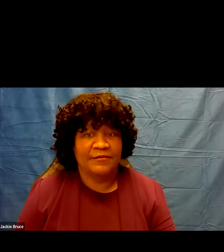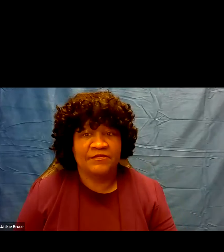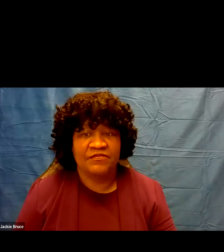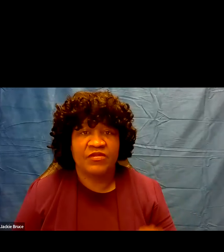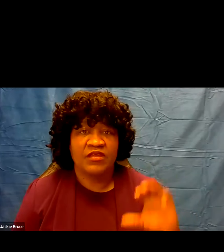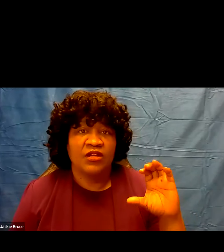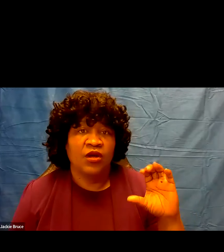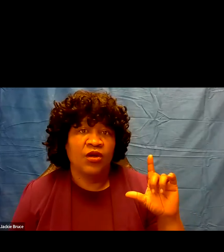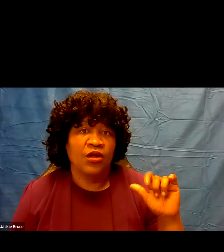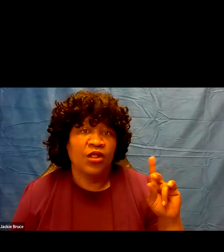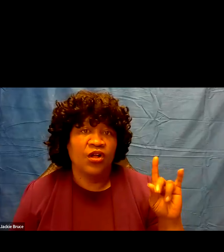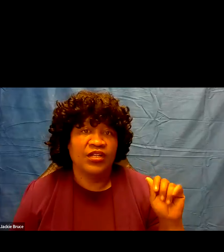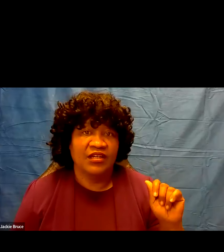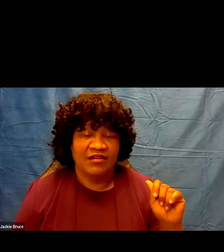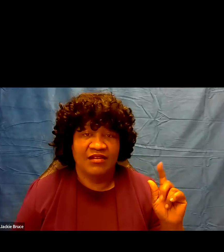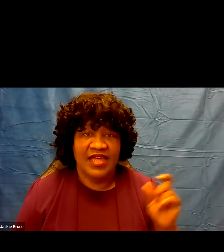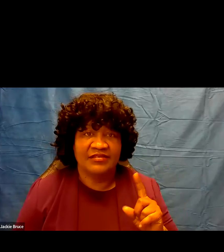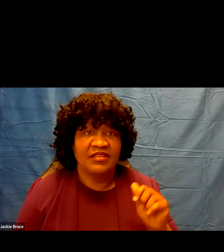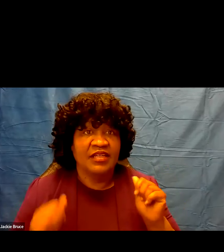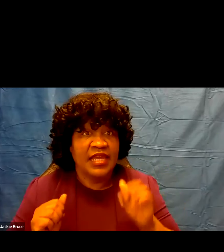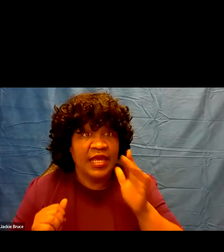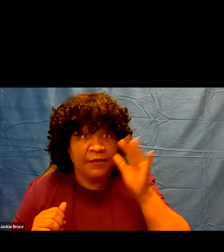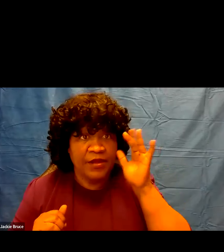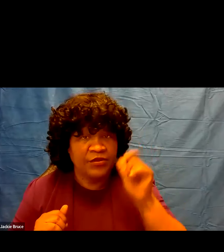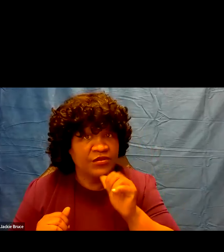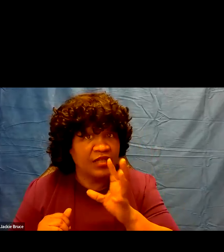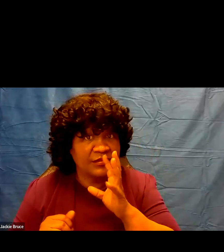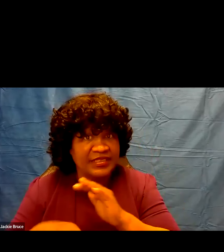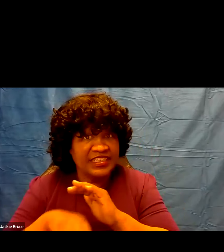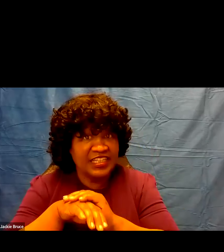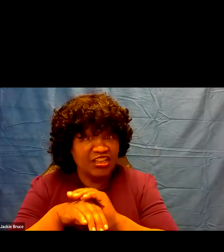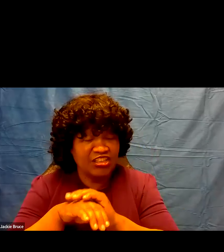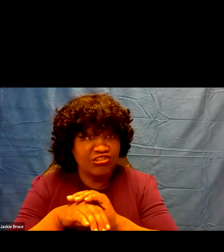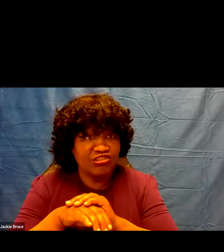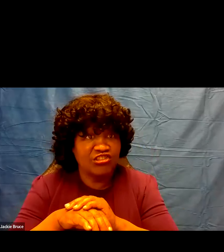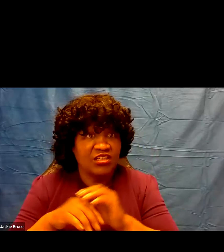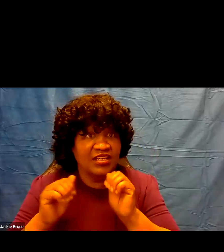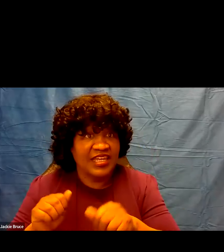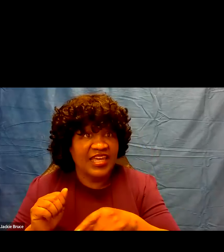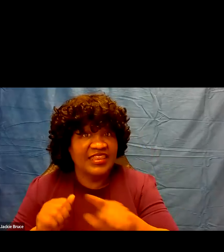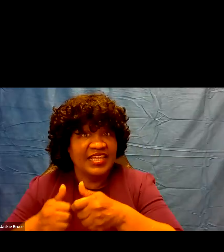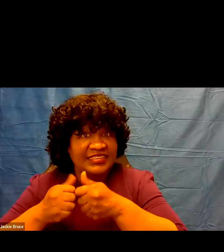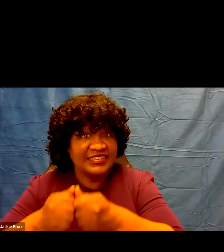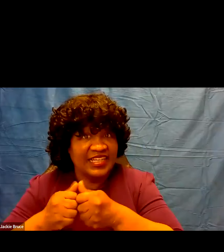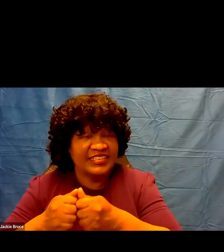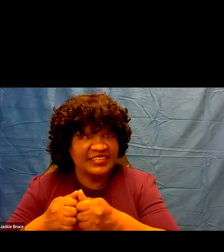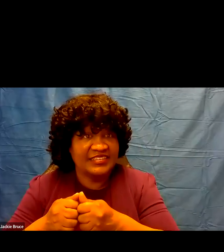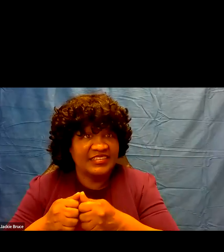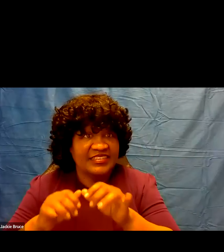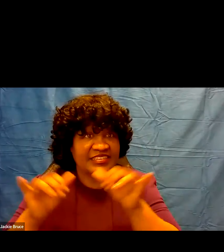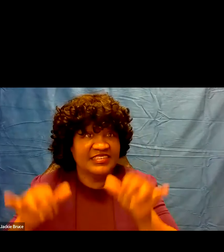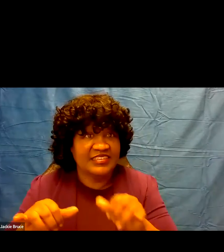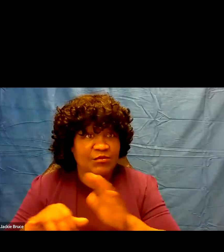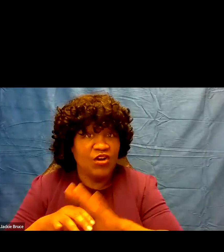Claudia asks a question, can a parent who does not speak English, are they able to use that text system on